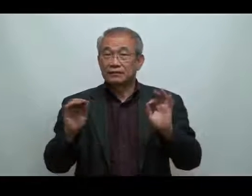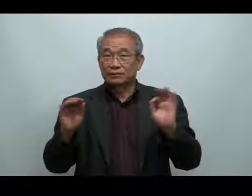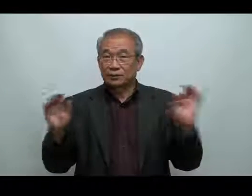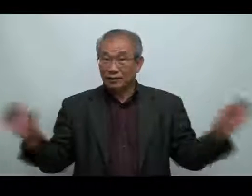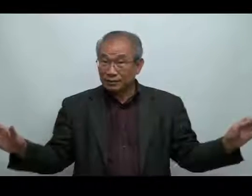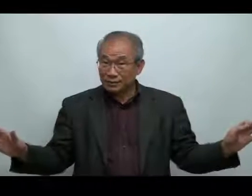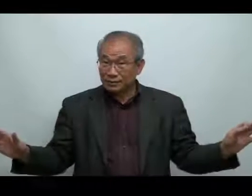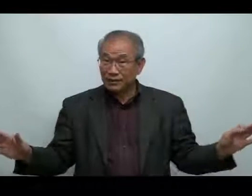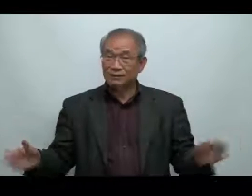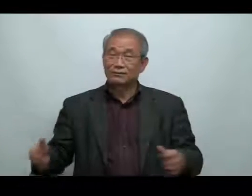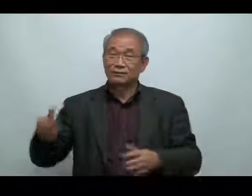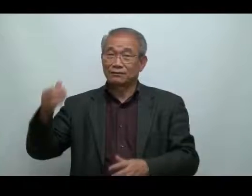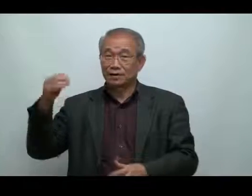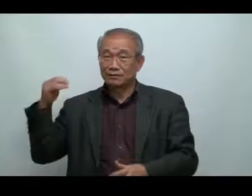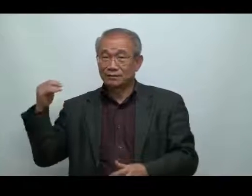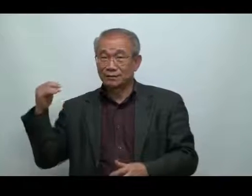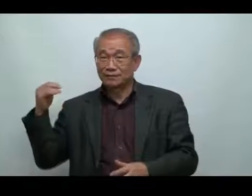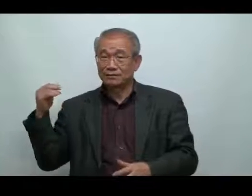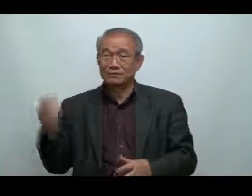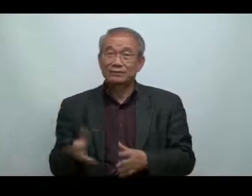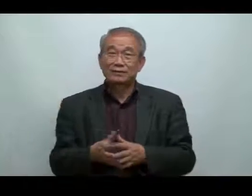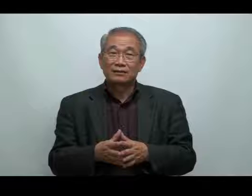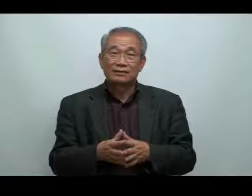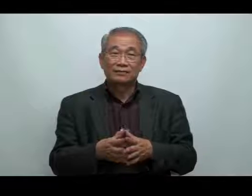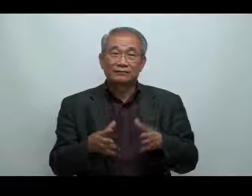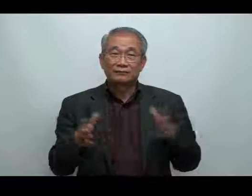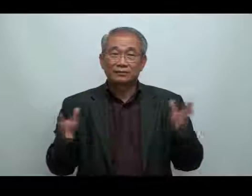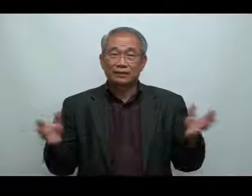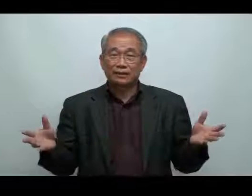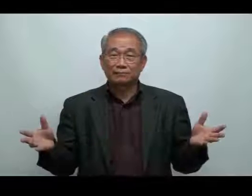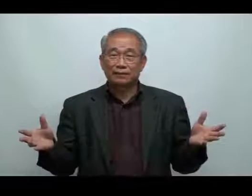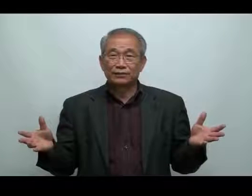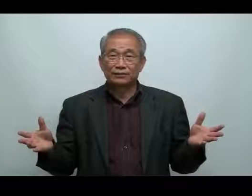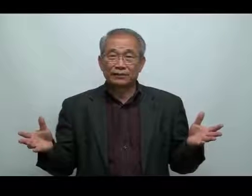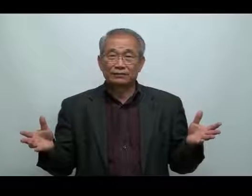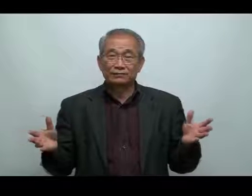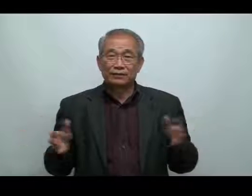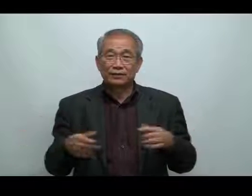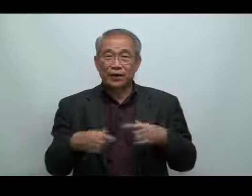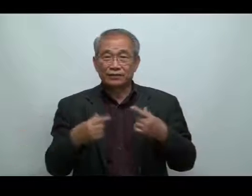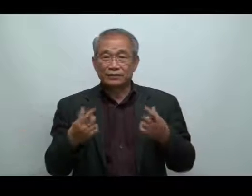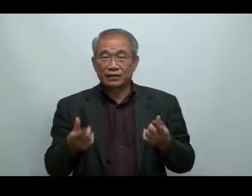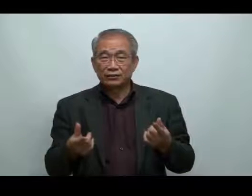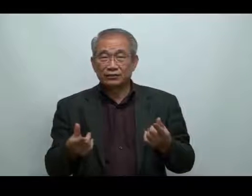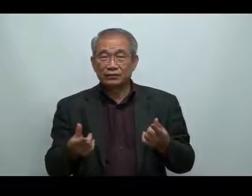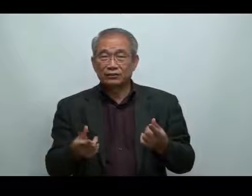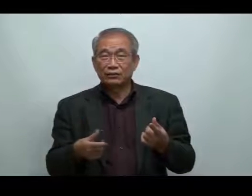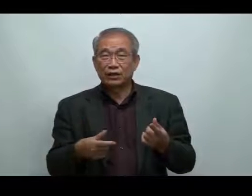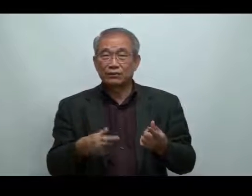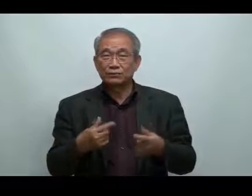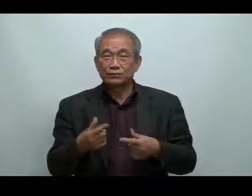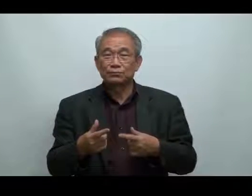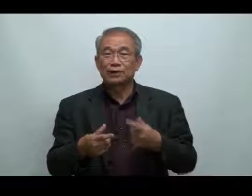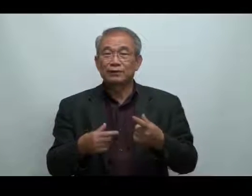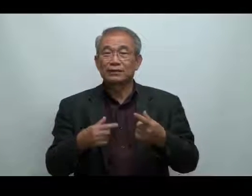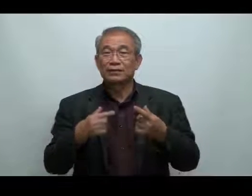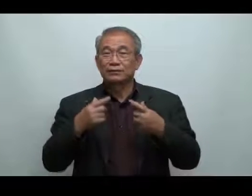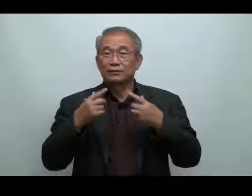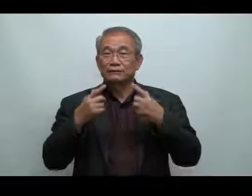the orchestra, with a choir behind you, or even singing by yourself. Resonance is going to help you make your